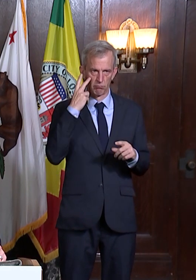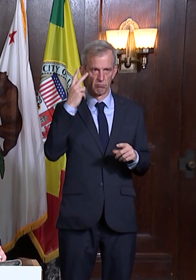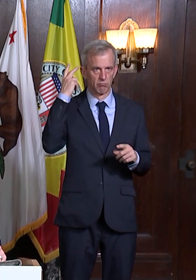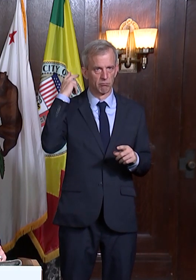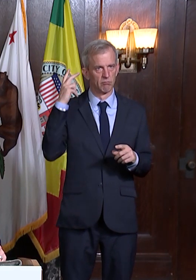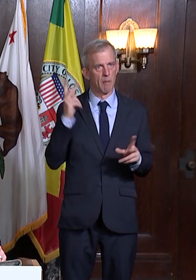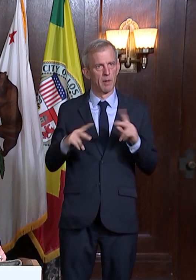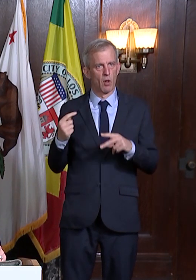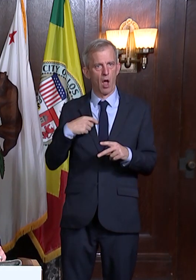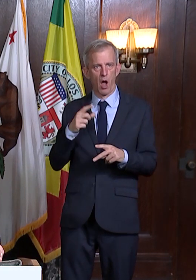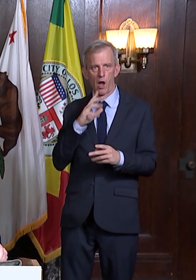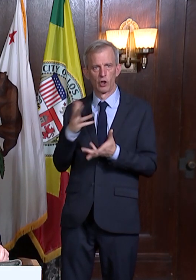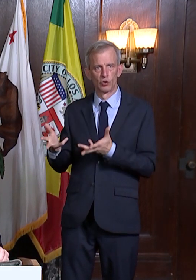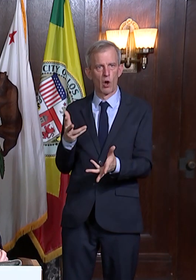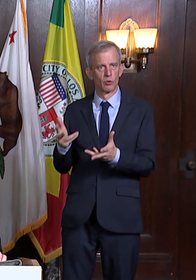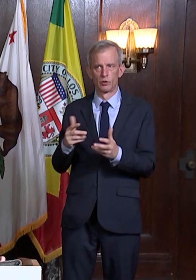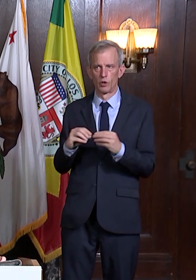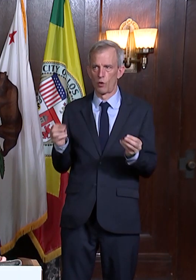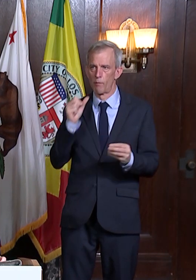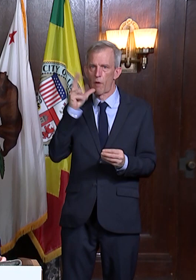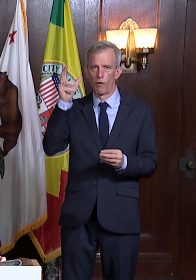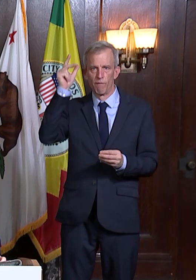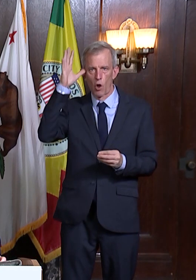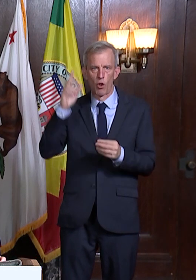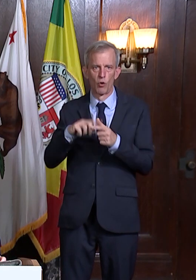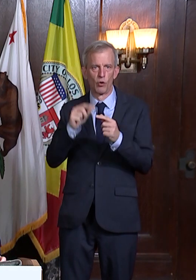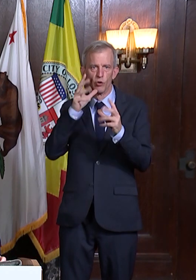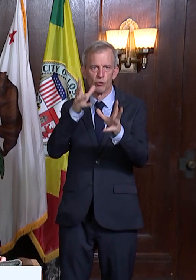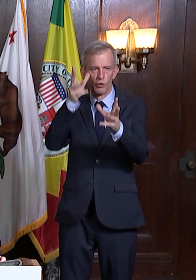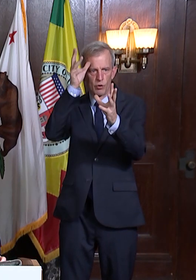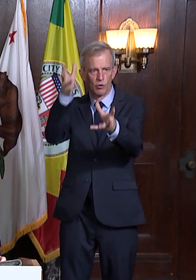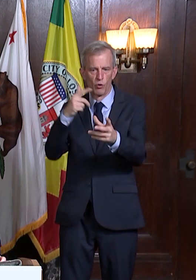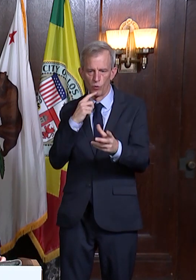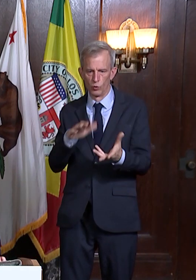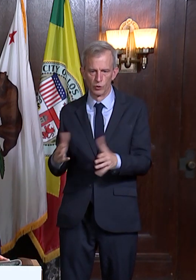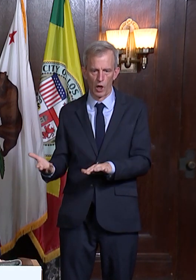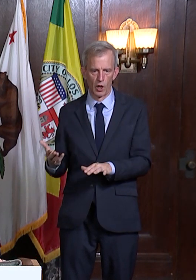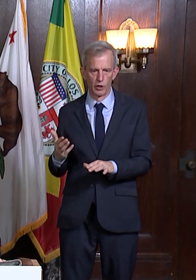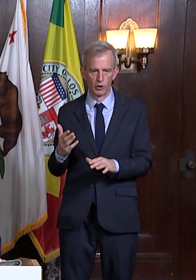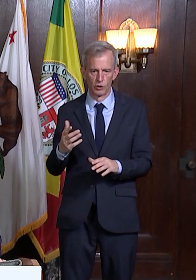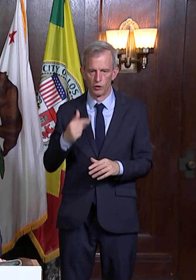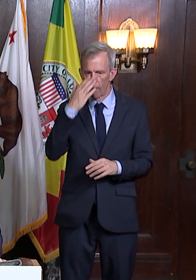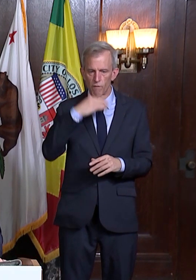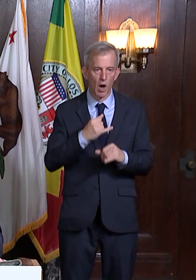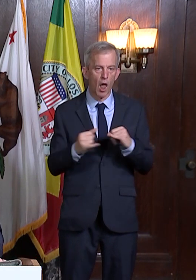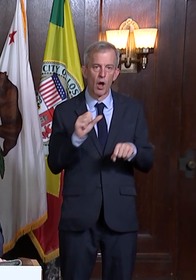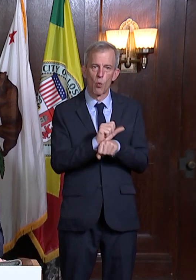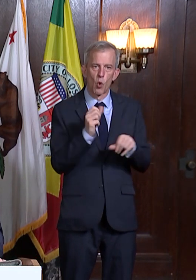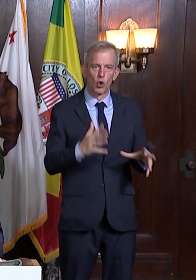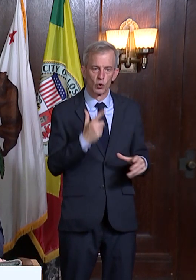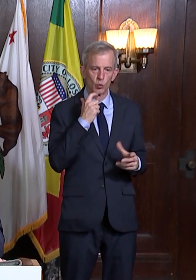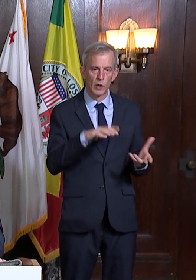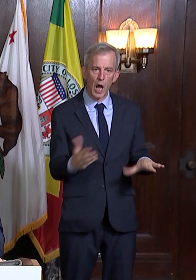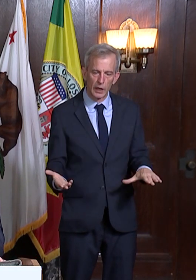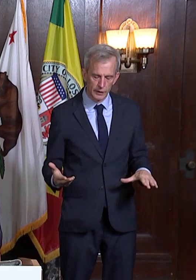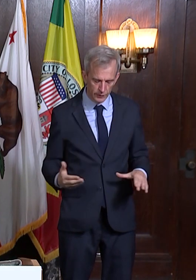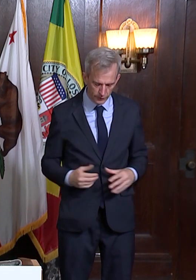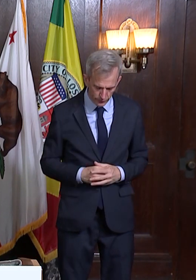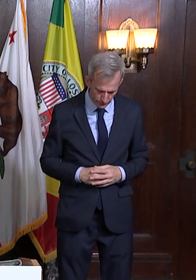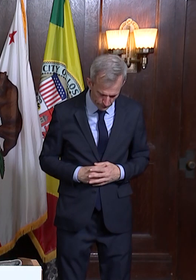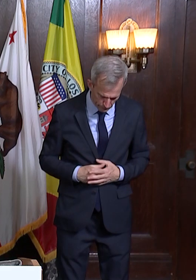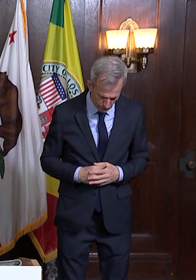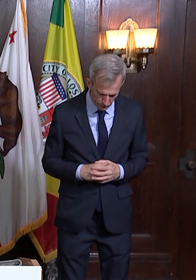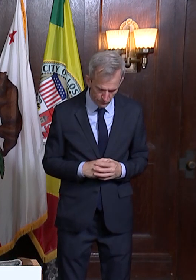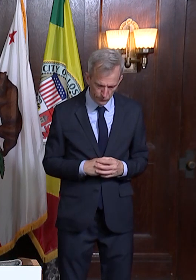father or a mother, the grandparent who had left us too early, those frontline workers no longer with us. And so